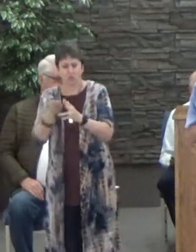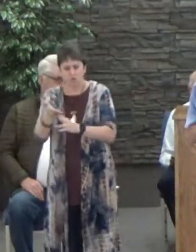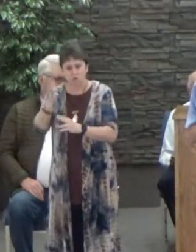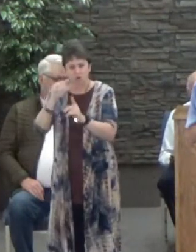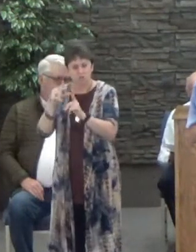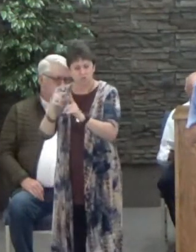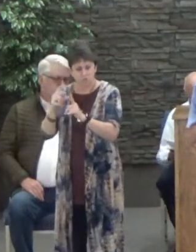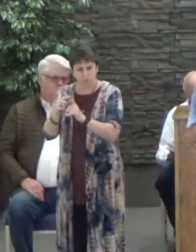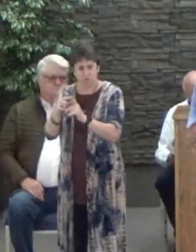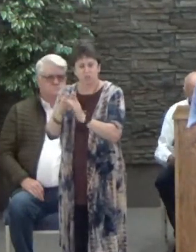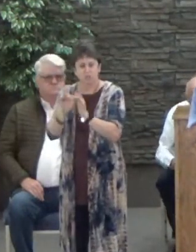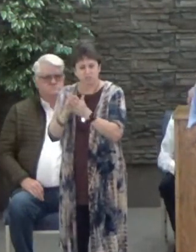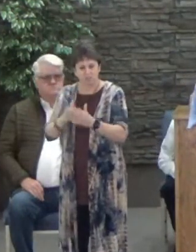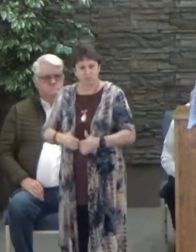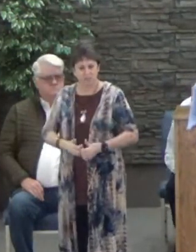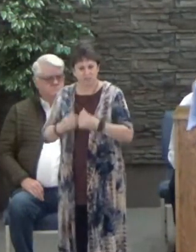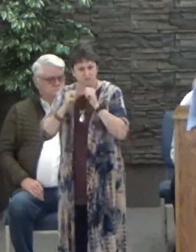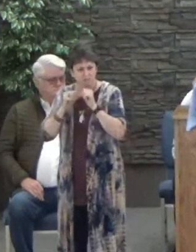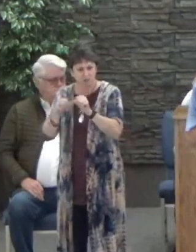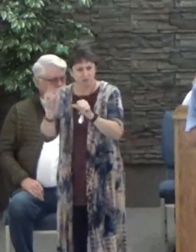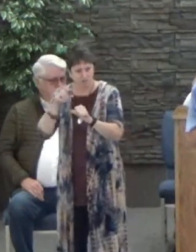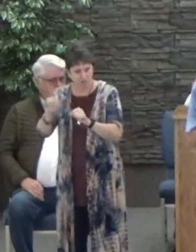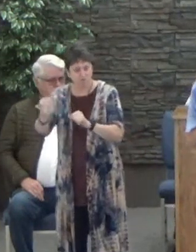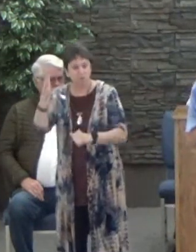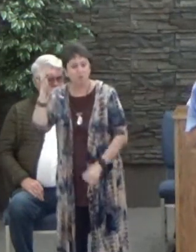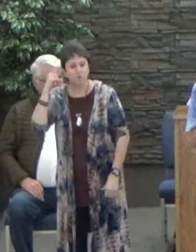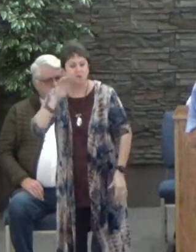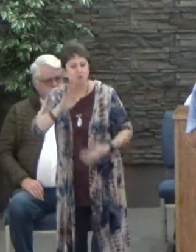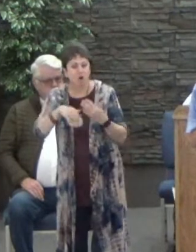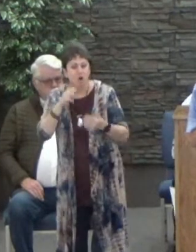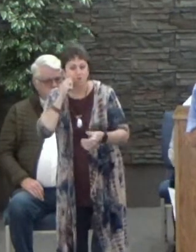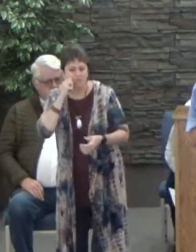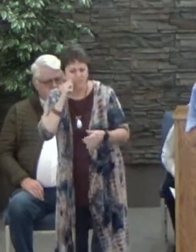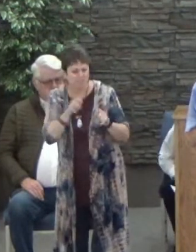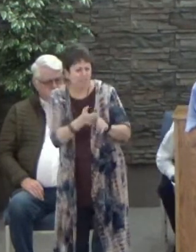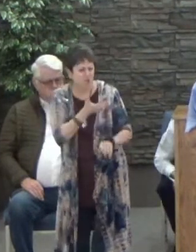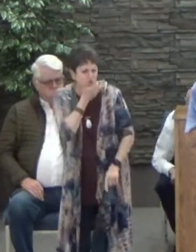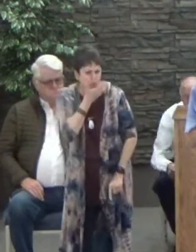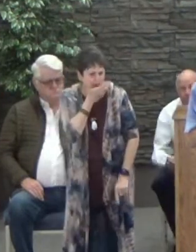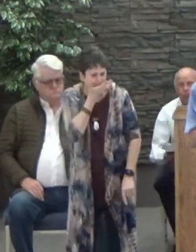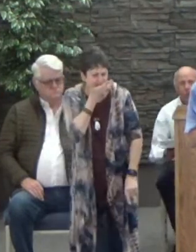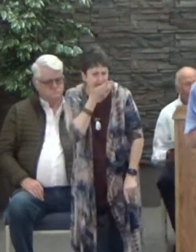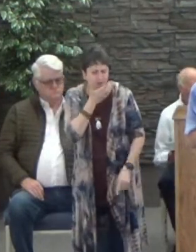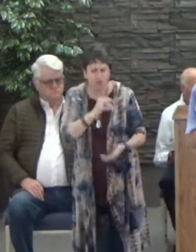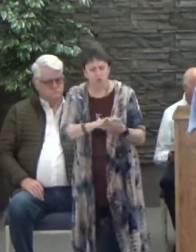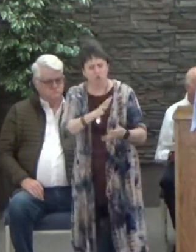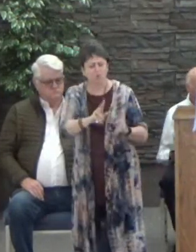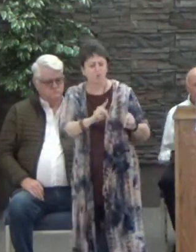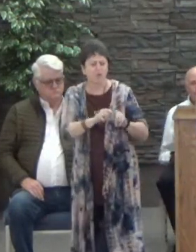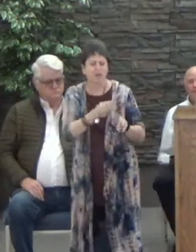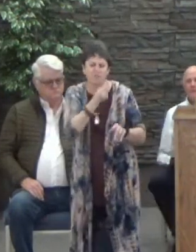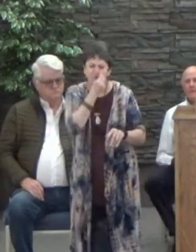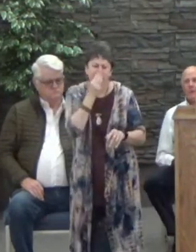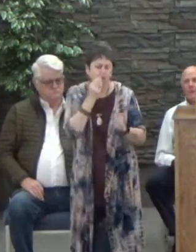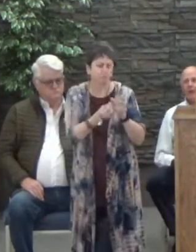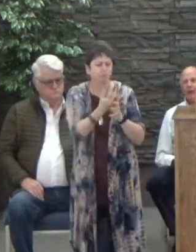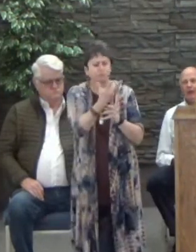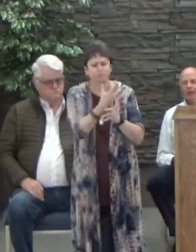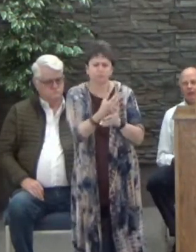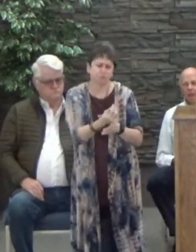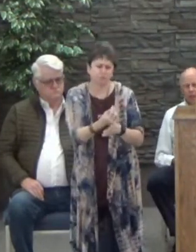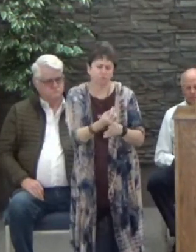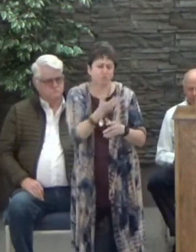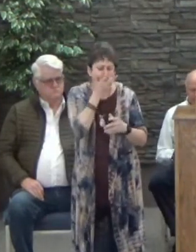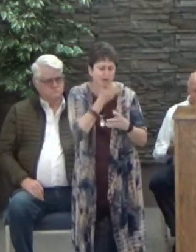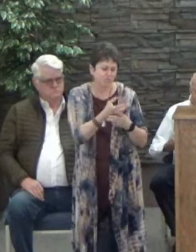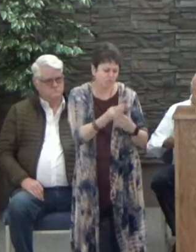God, which lives and abides forever, because all flesh is as grass, and all the glory of man is the flower of the grass. The grass